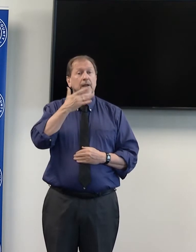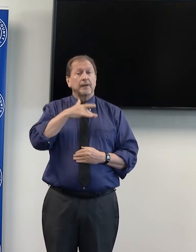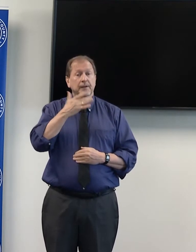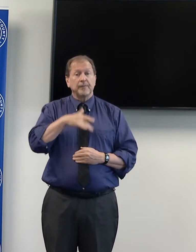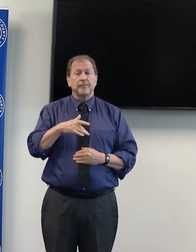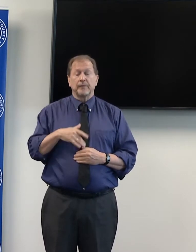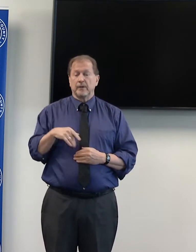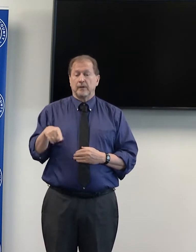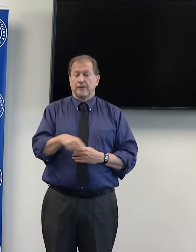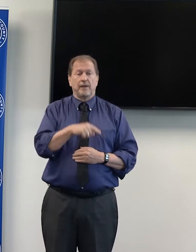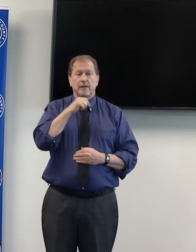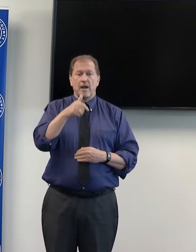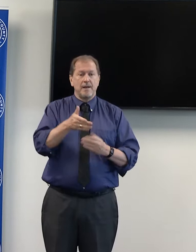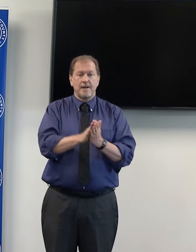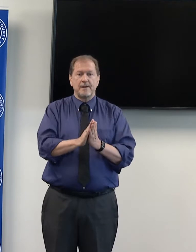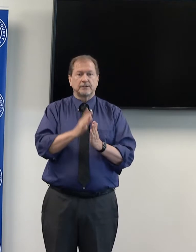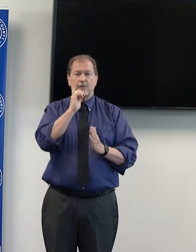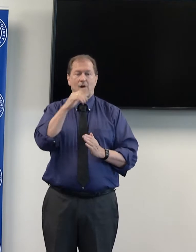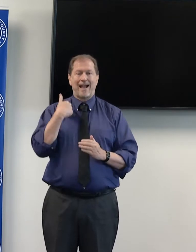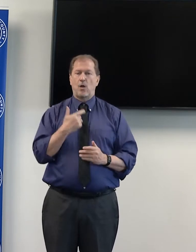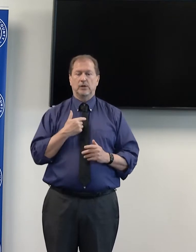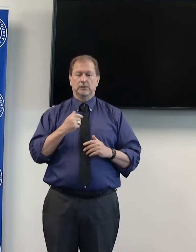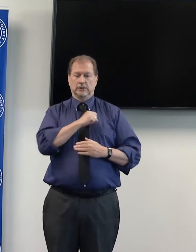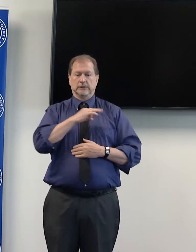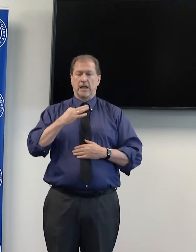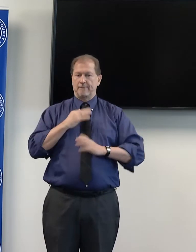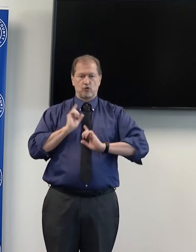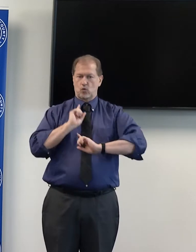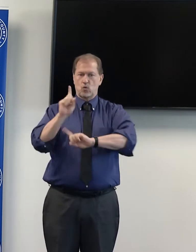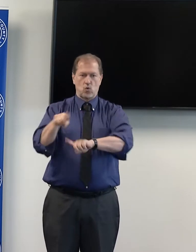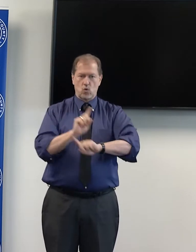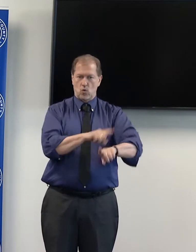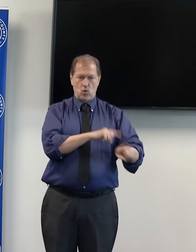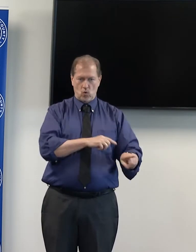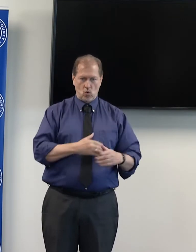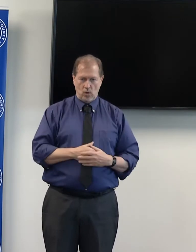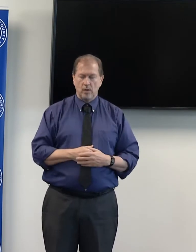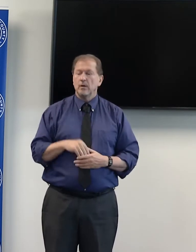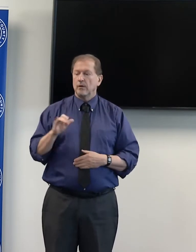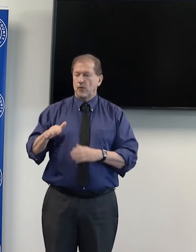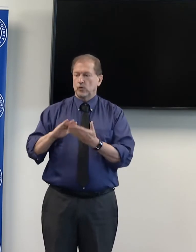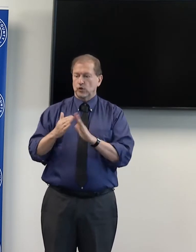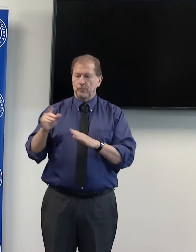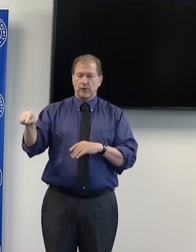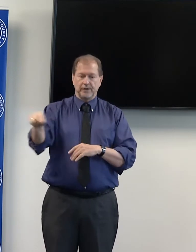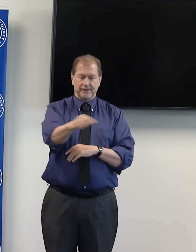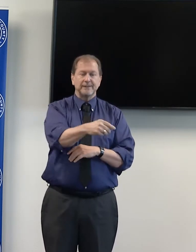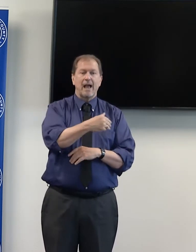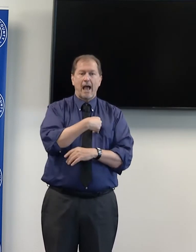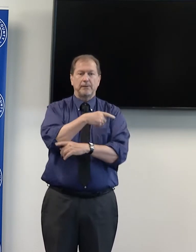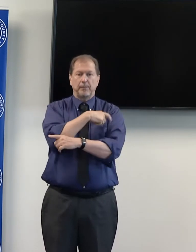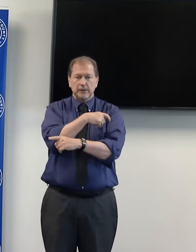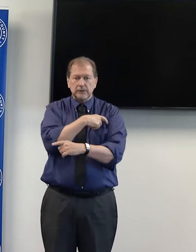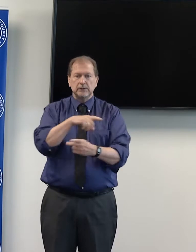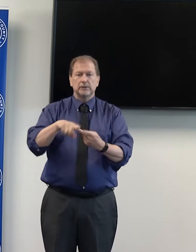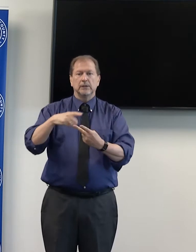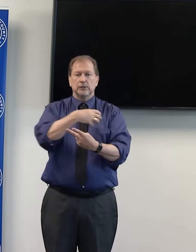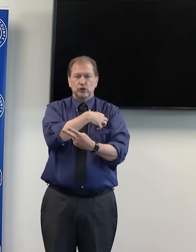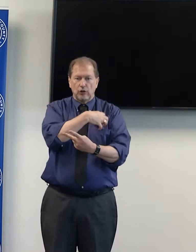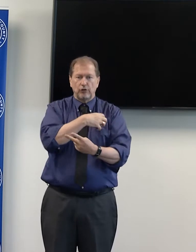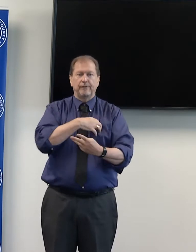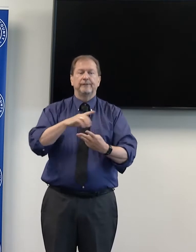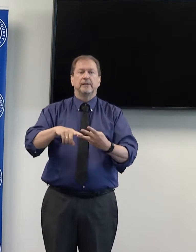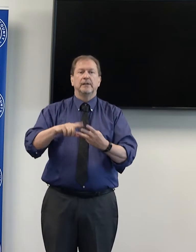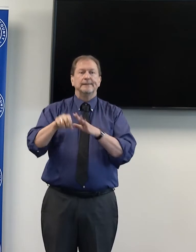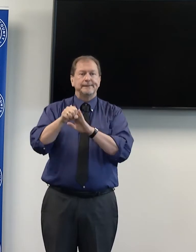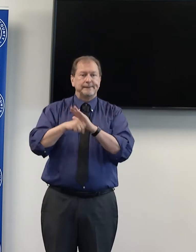resource requests over the weekend. I can say that there were no communities that had needs that were unmet. But the